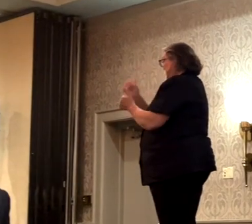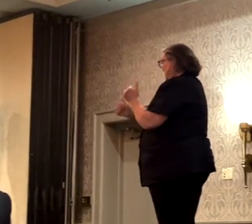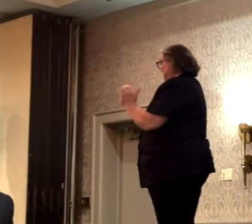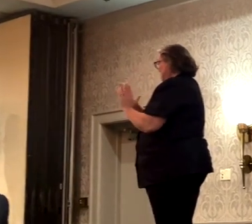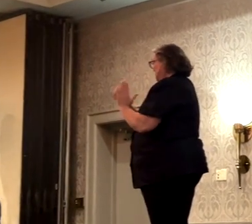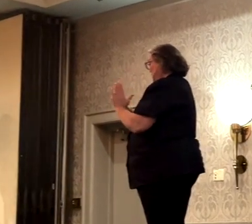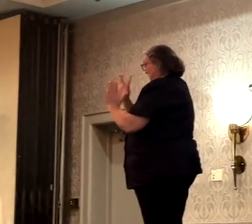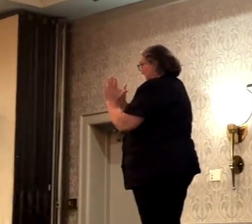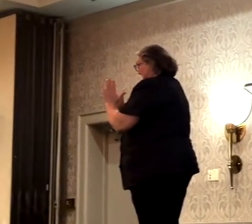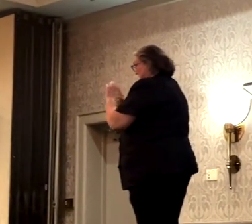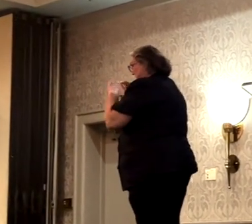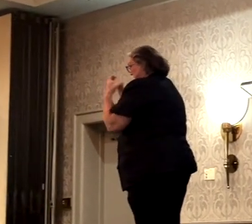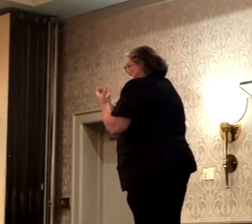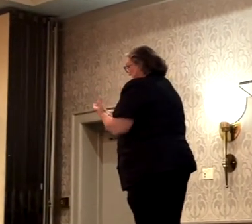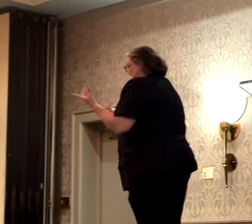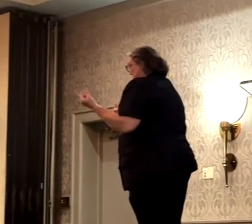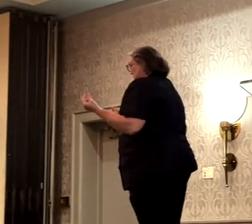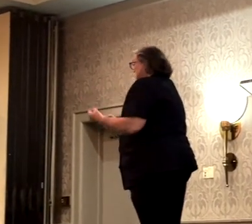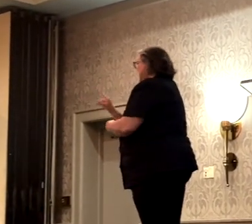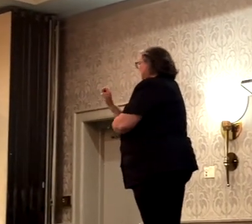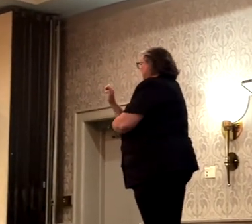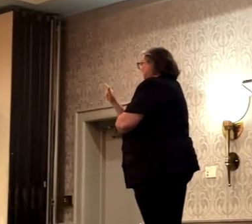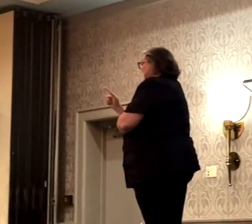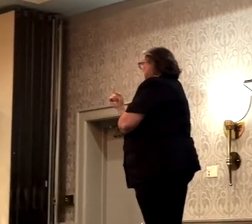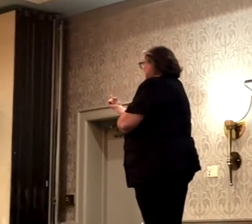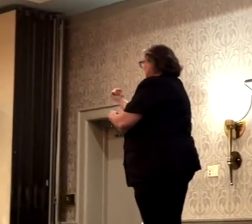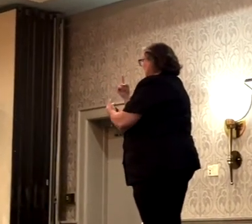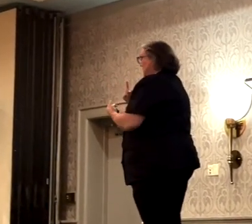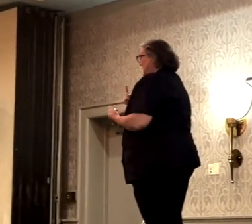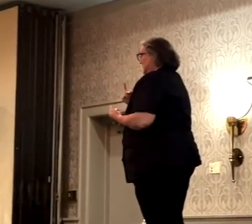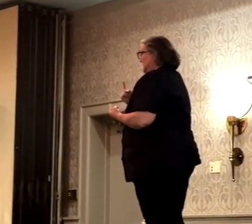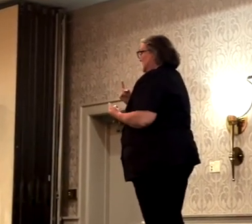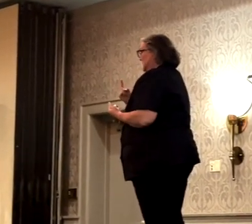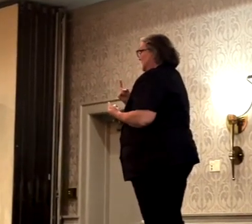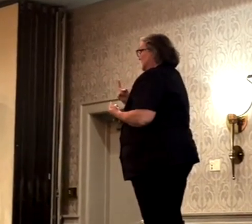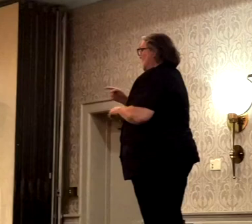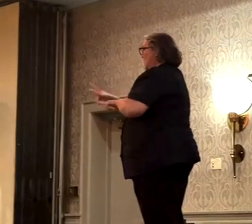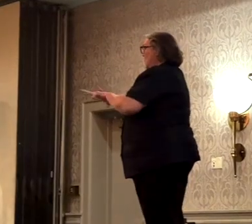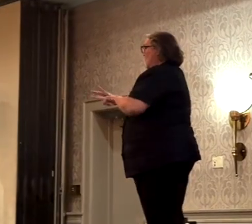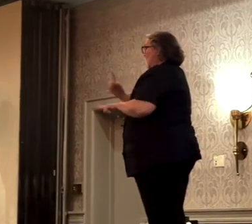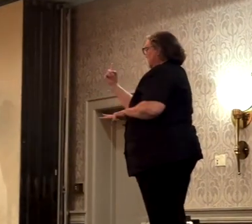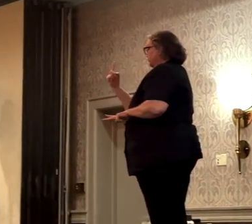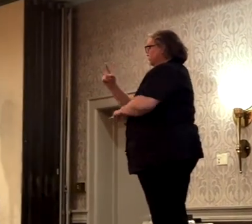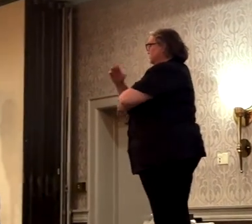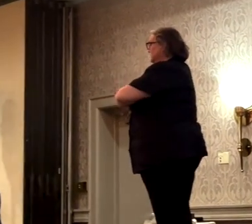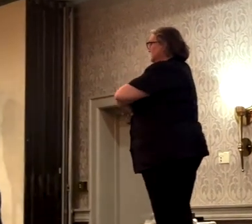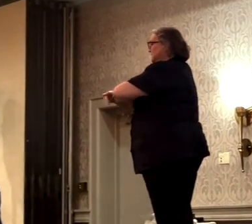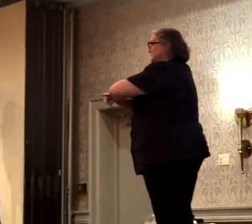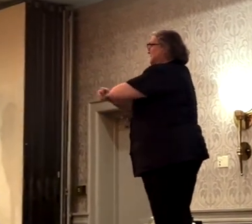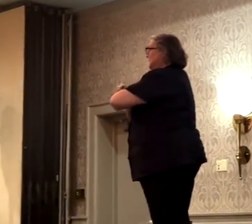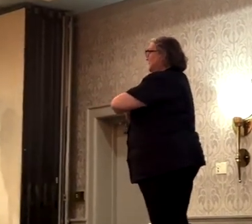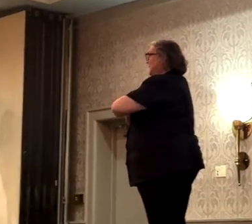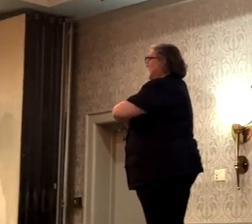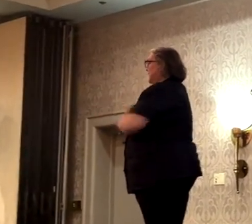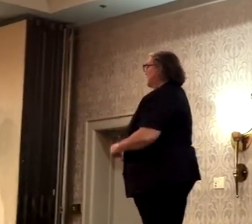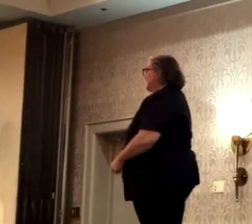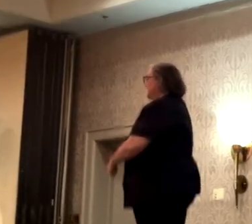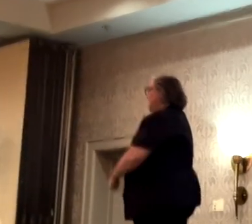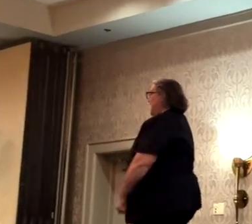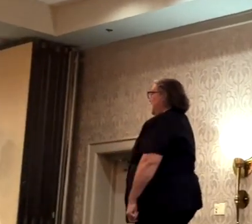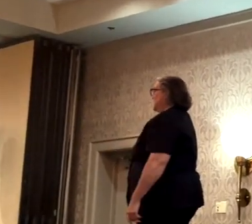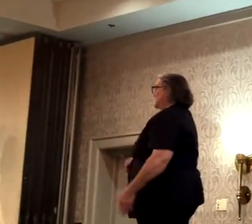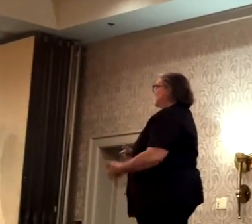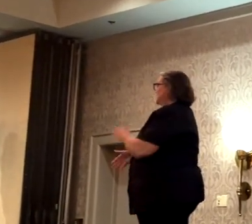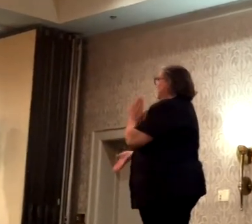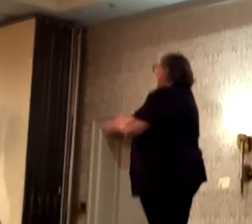the middle of the class, Gil would come in and walk right up to the desk and steal my handbag. And he'd